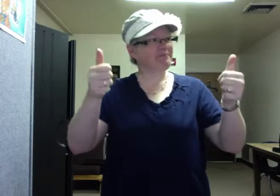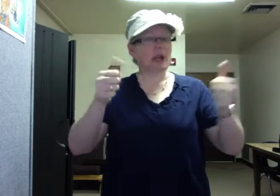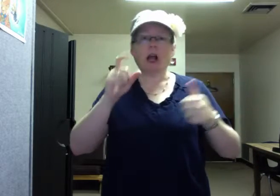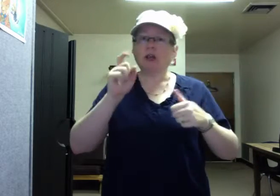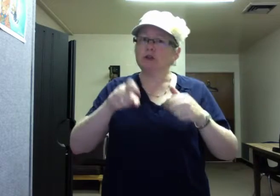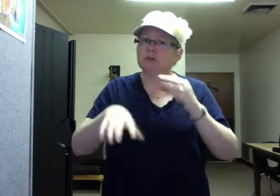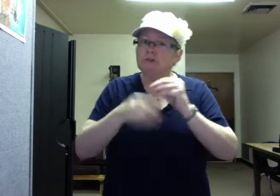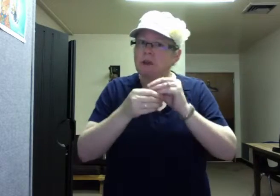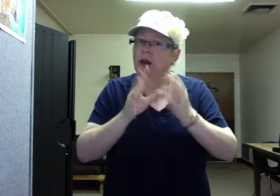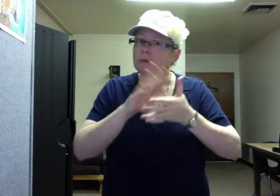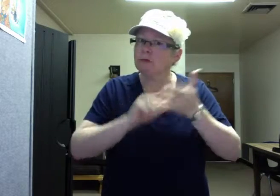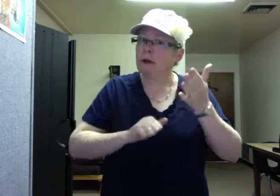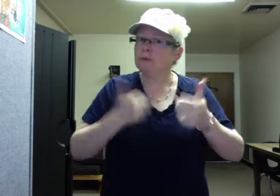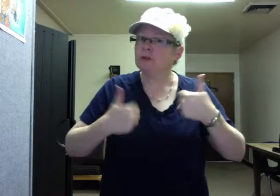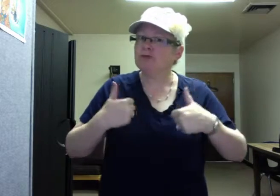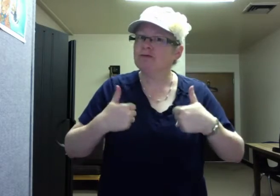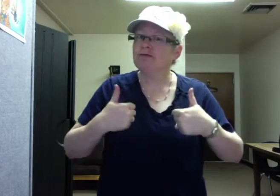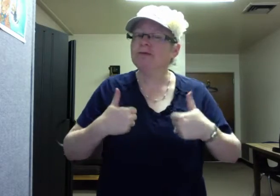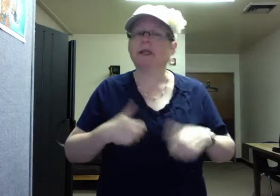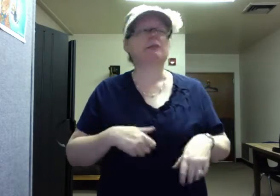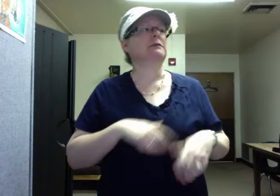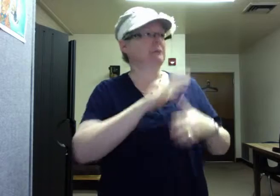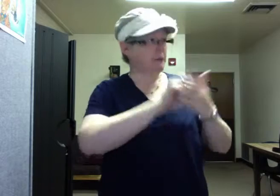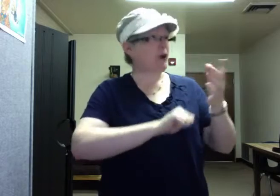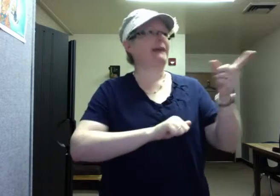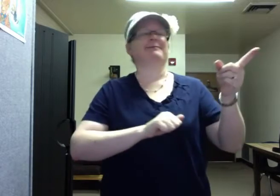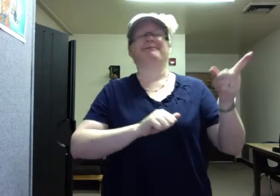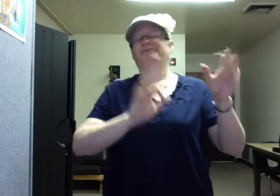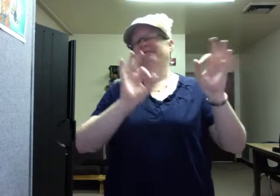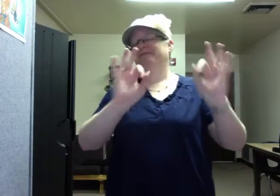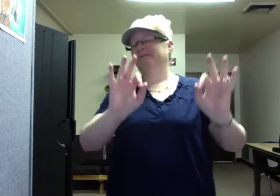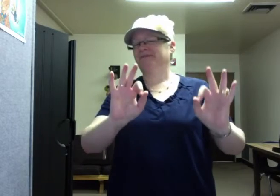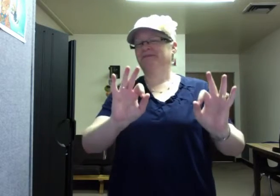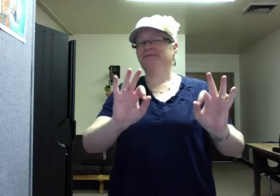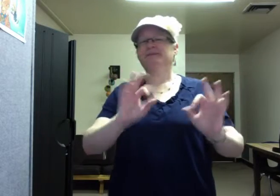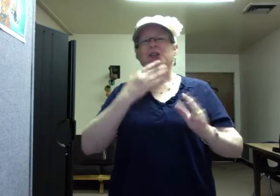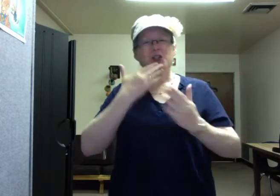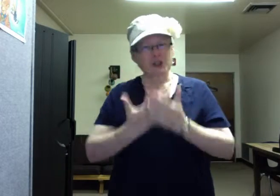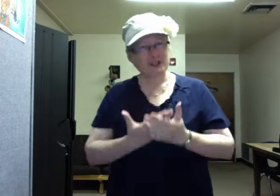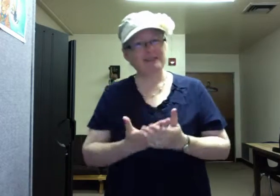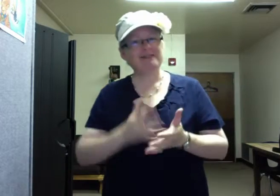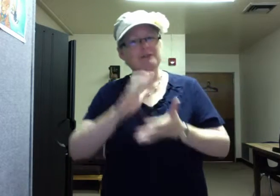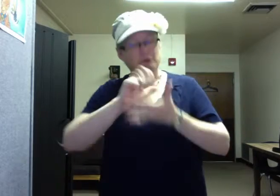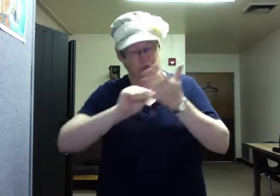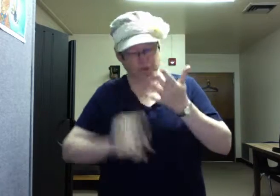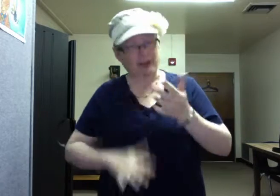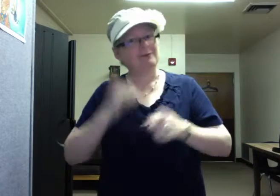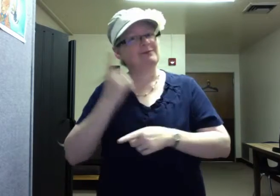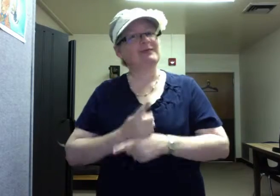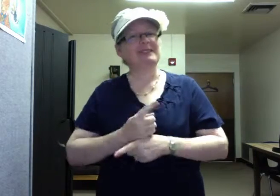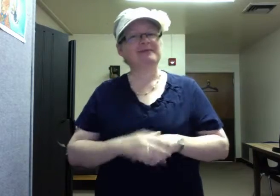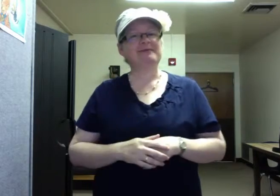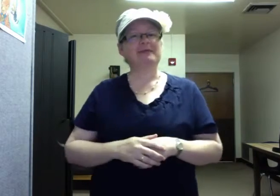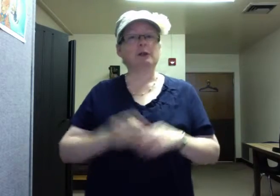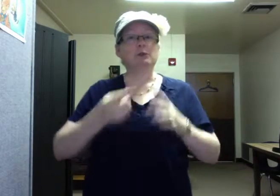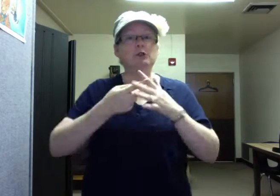we subtract? Subtract. Very good. We're going to subtract. So let's start with the solution statement. It says if she